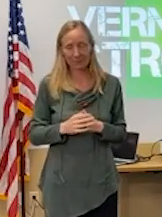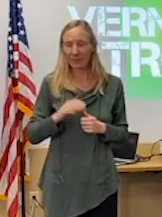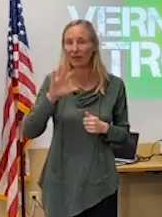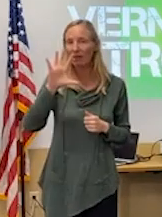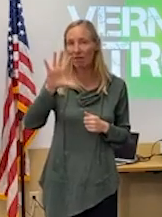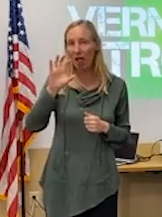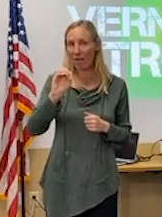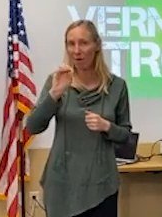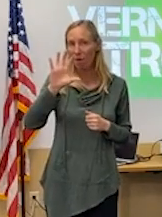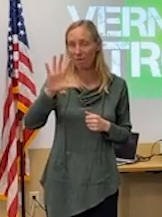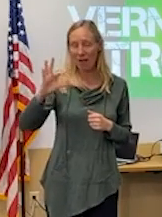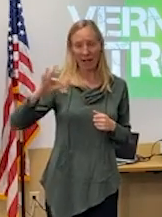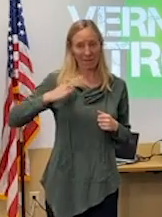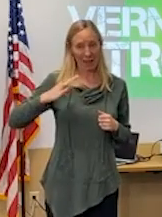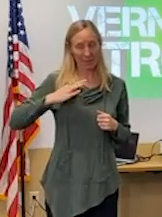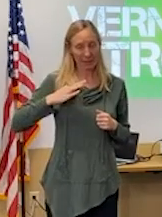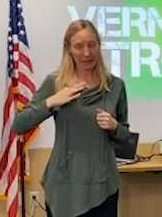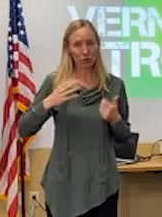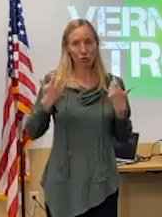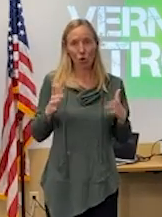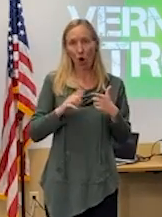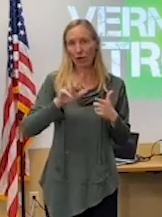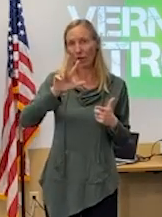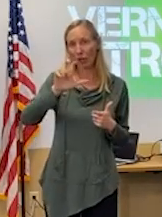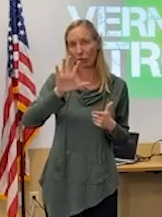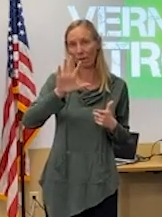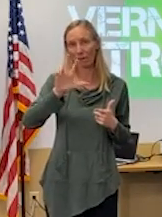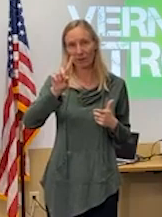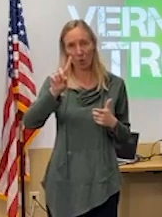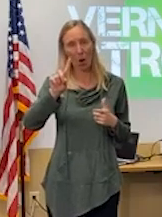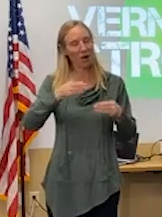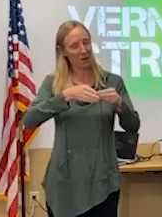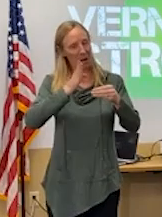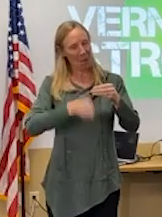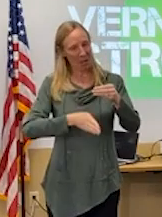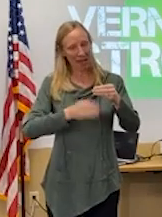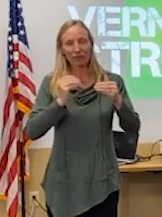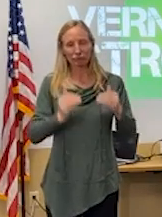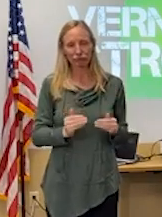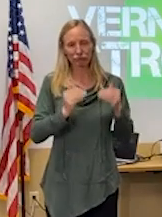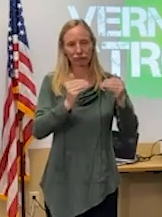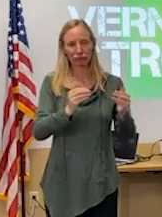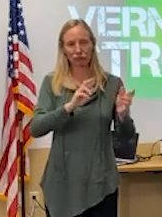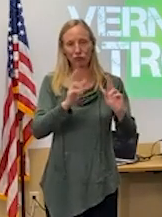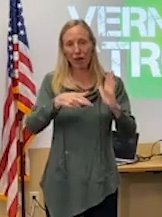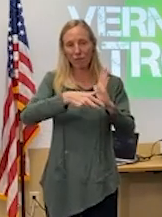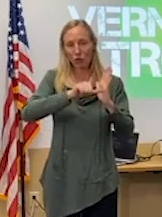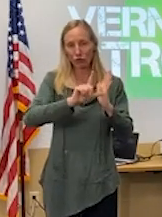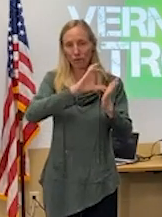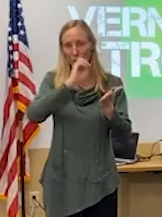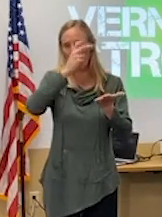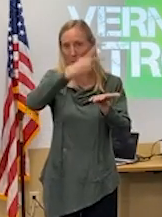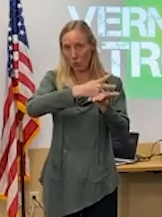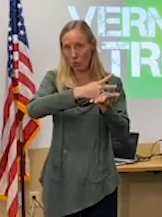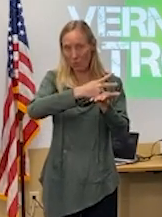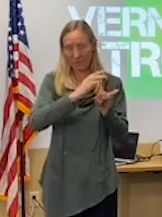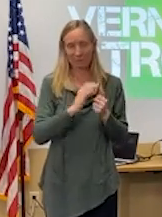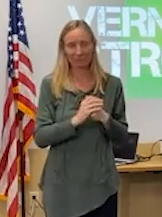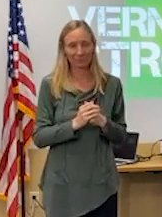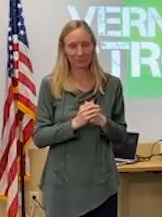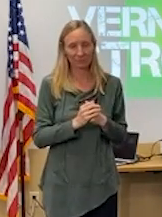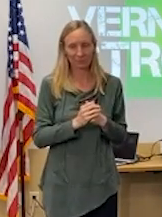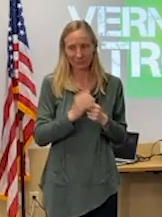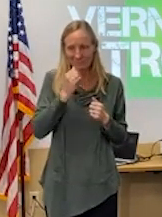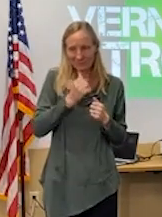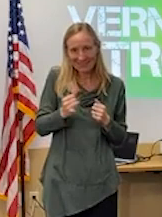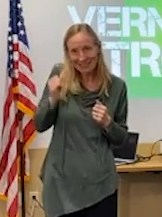505 applications, 351 have been deemed complete and moved into the review and approval queue.